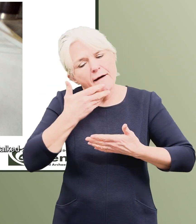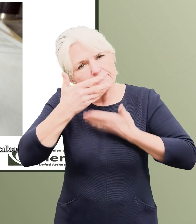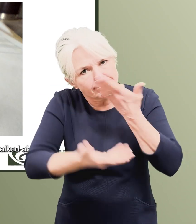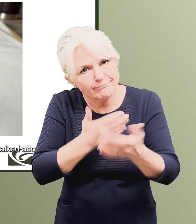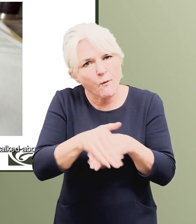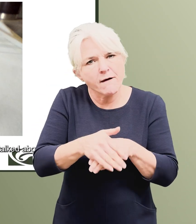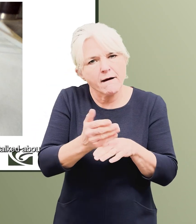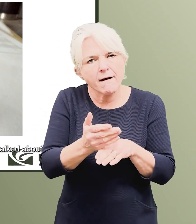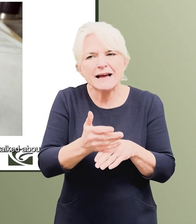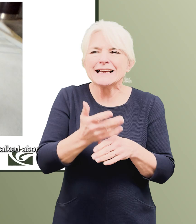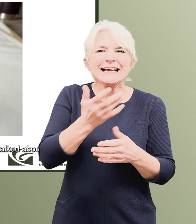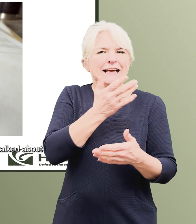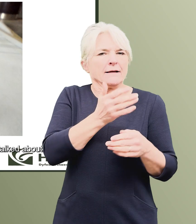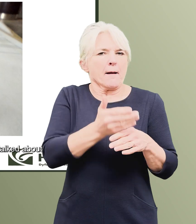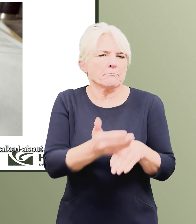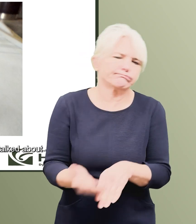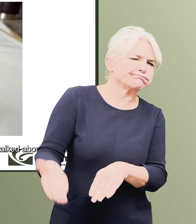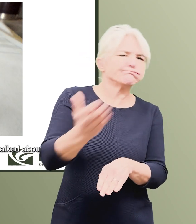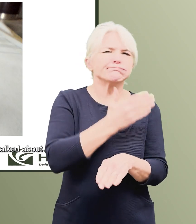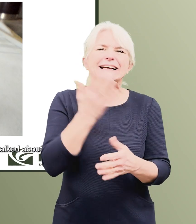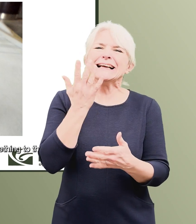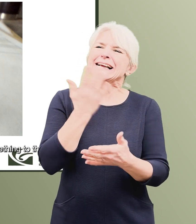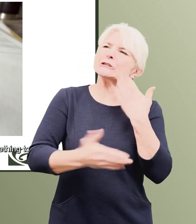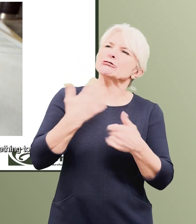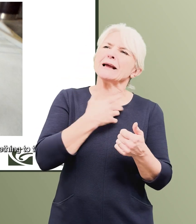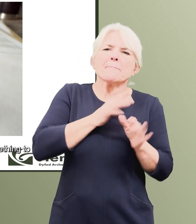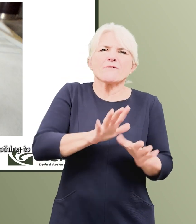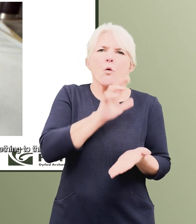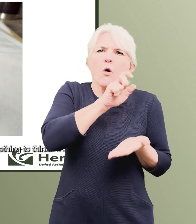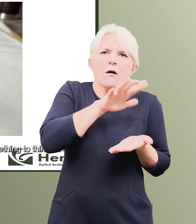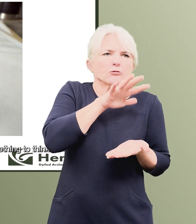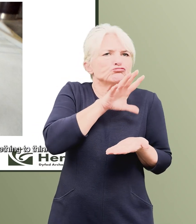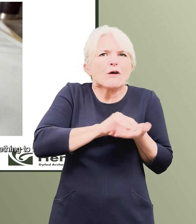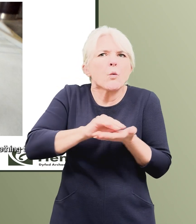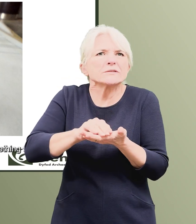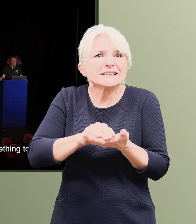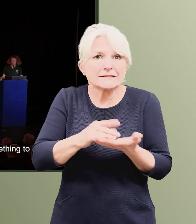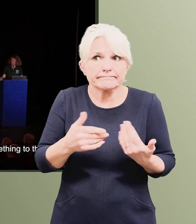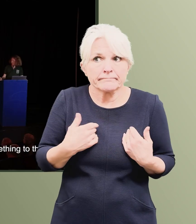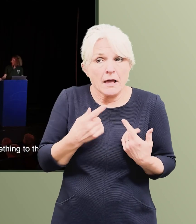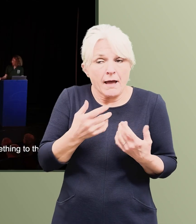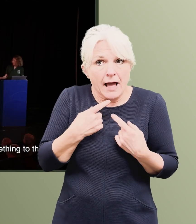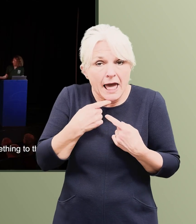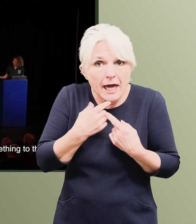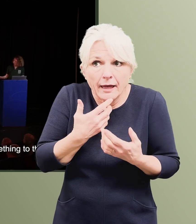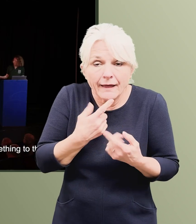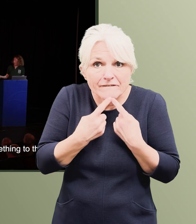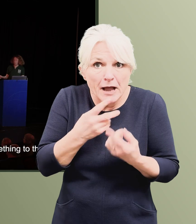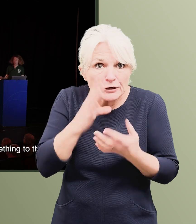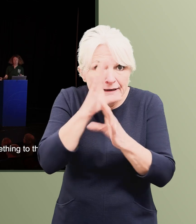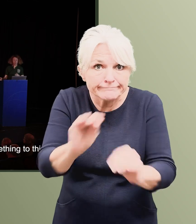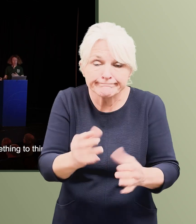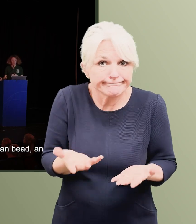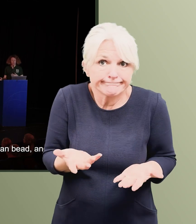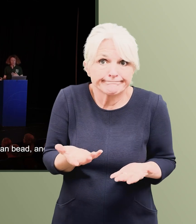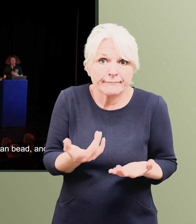I have talked about prehistory. I have offered no answers whatsoever, but I hope I've given you something to think about. We